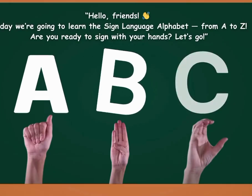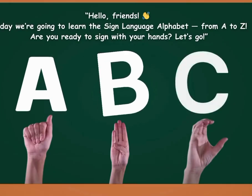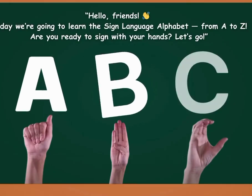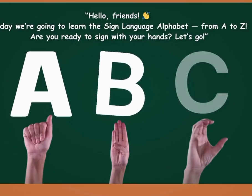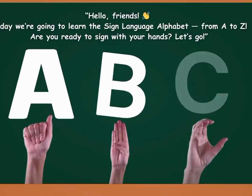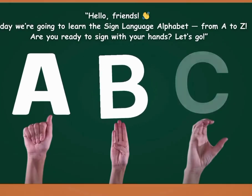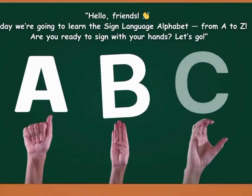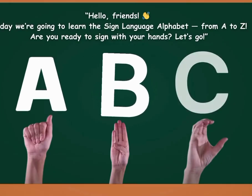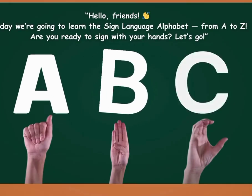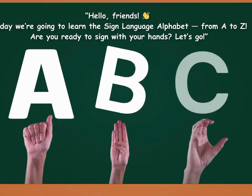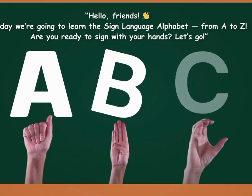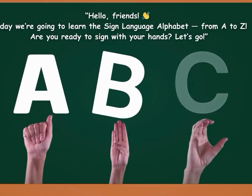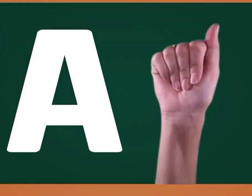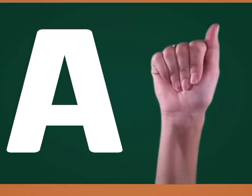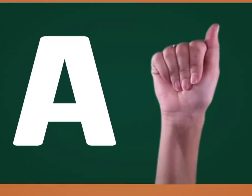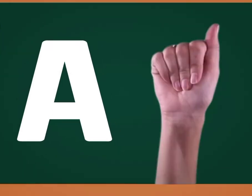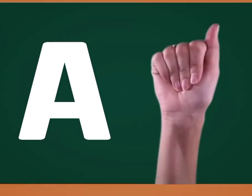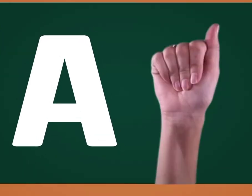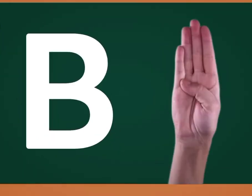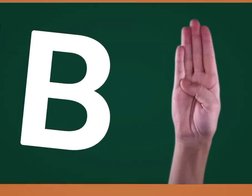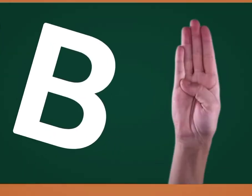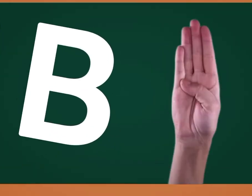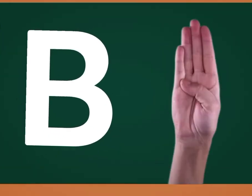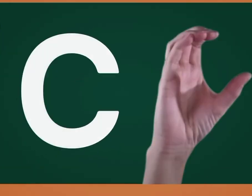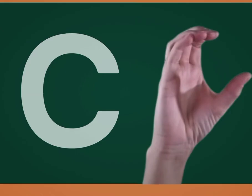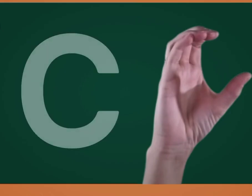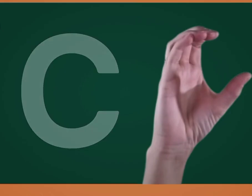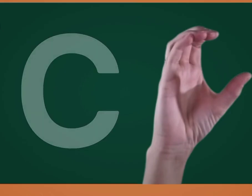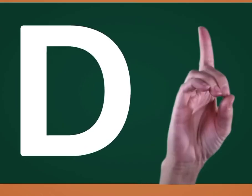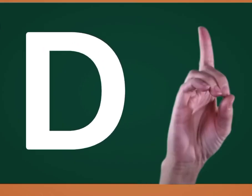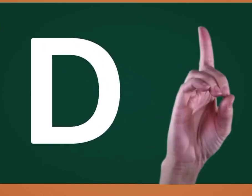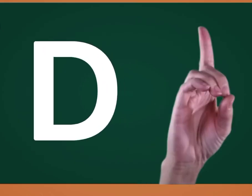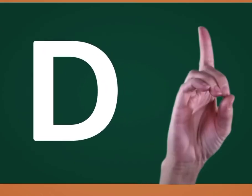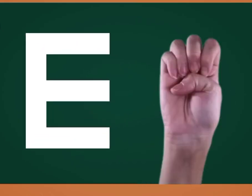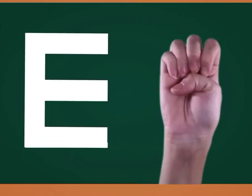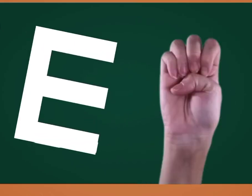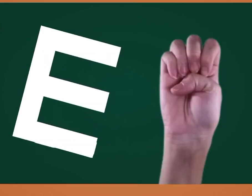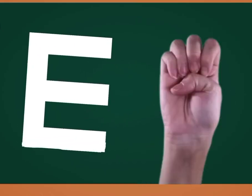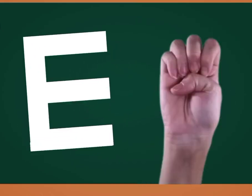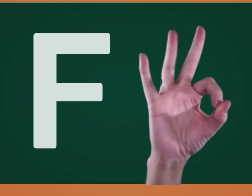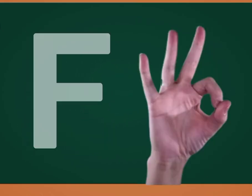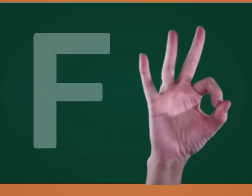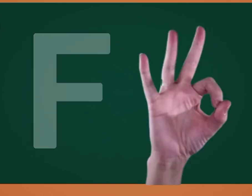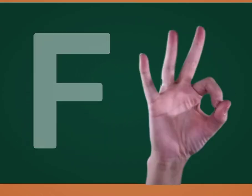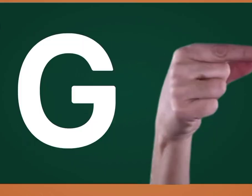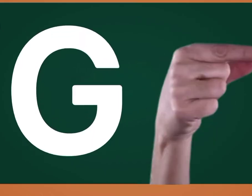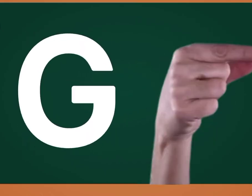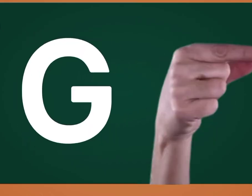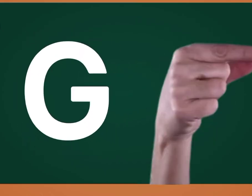your hands? Let's go. A, B, C, D, E, F, G,